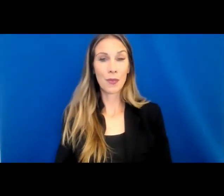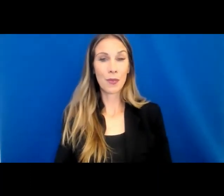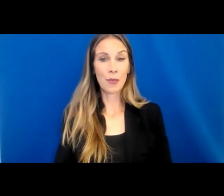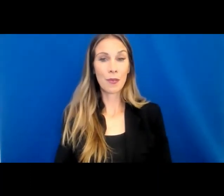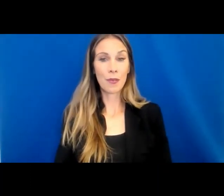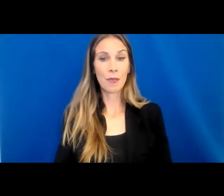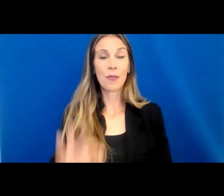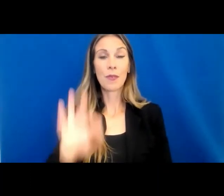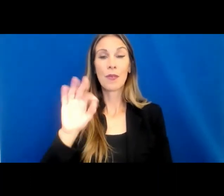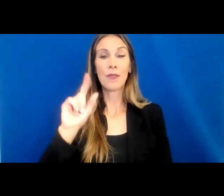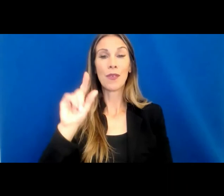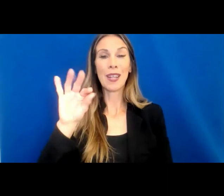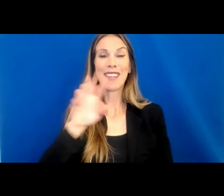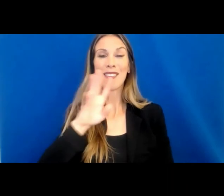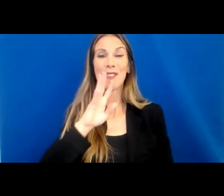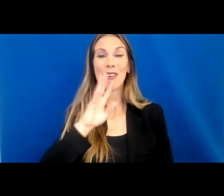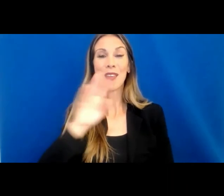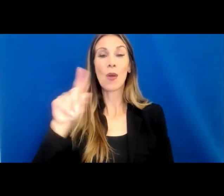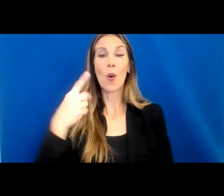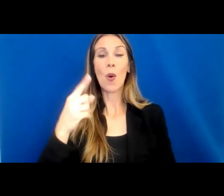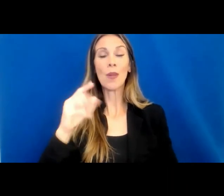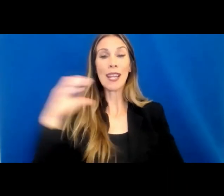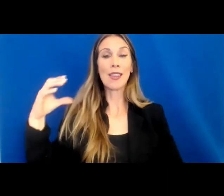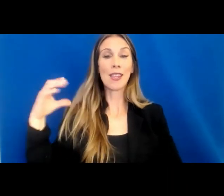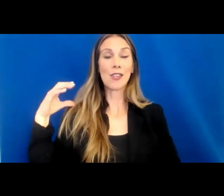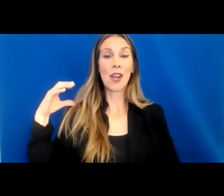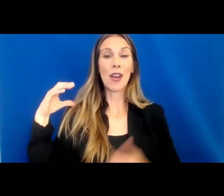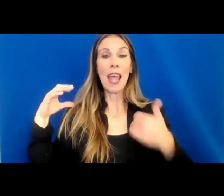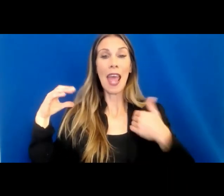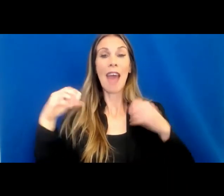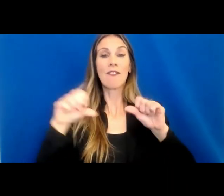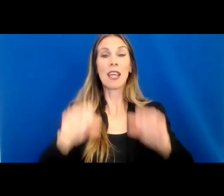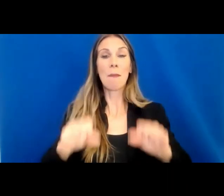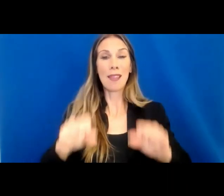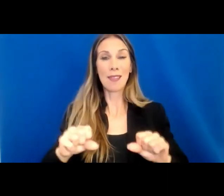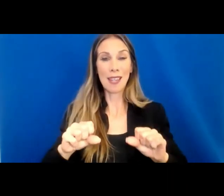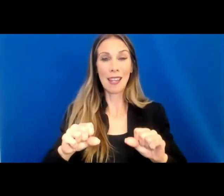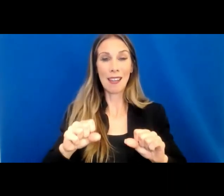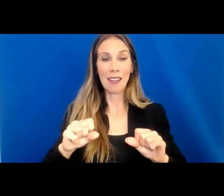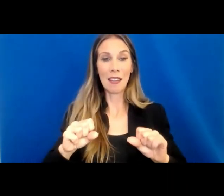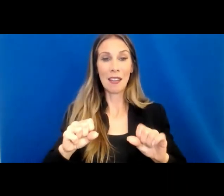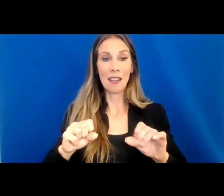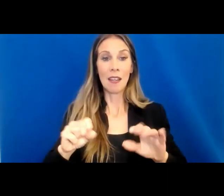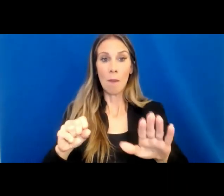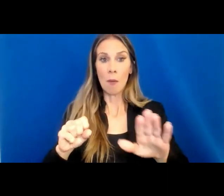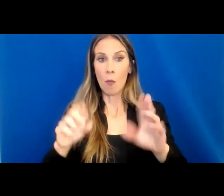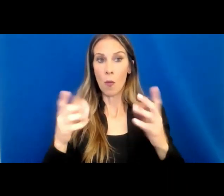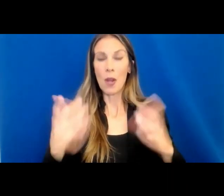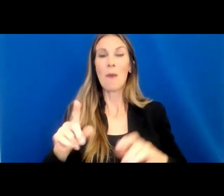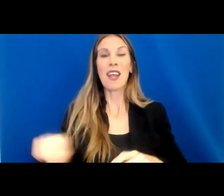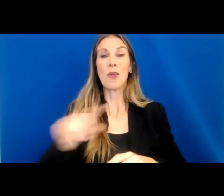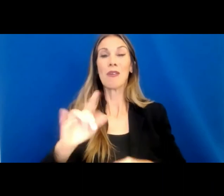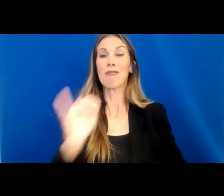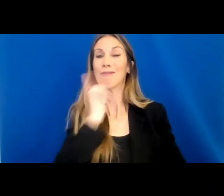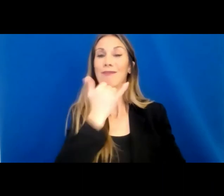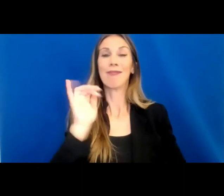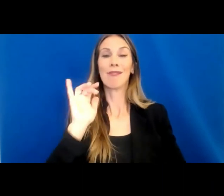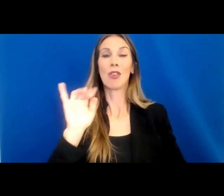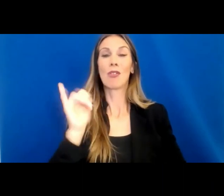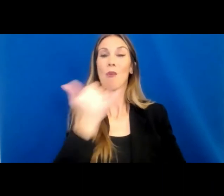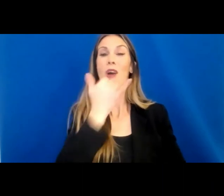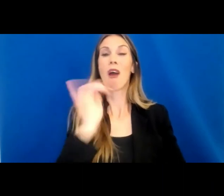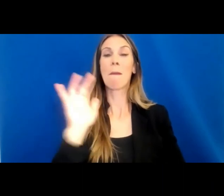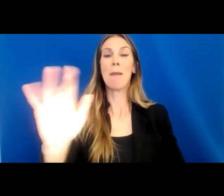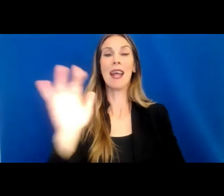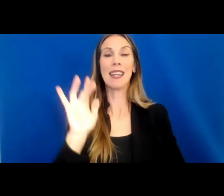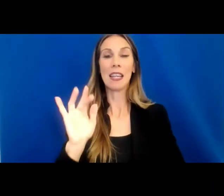And only the chair will have the capacity, just so that someone doesn't hit the wrong button. Only the substantive chair of the